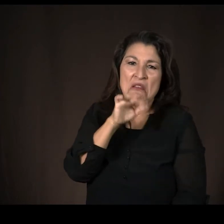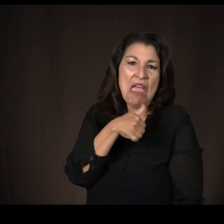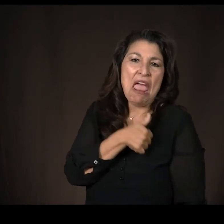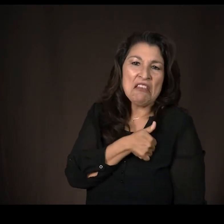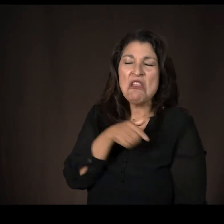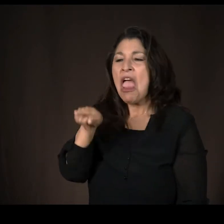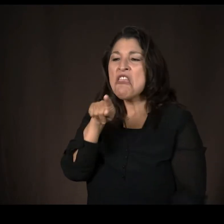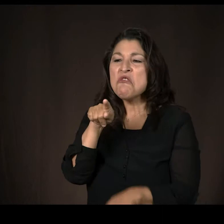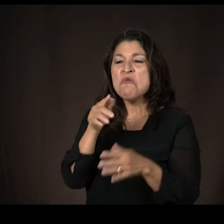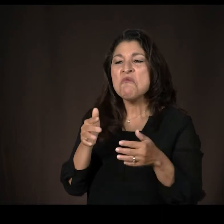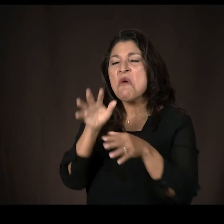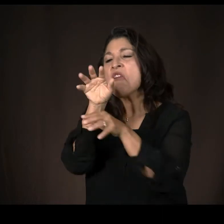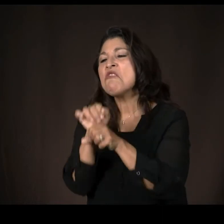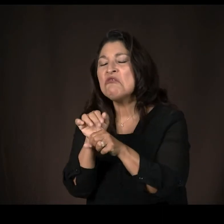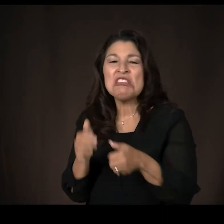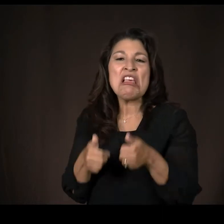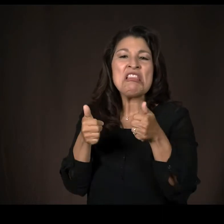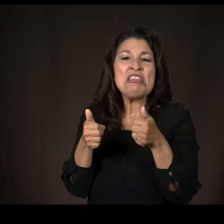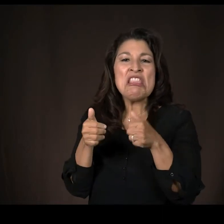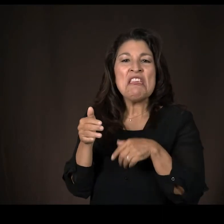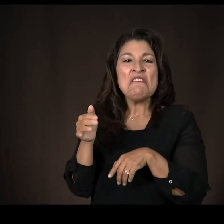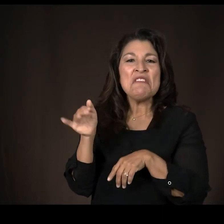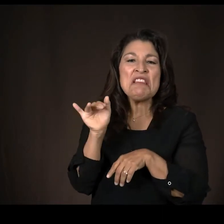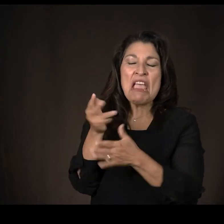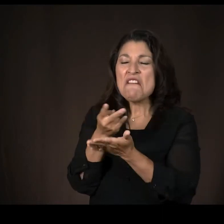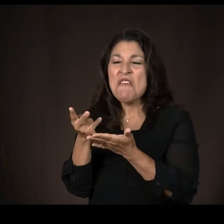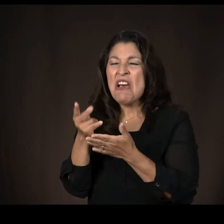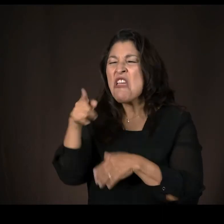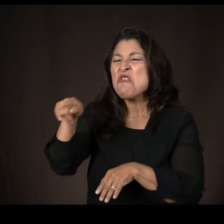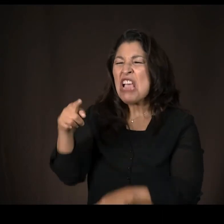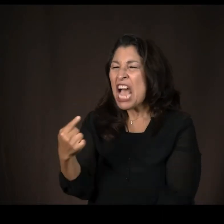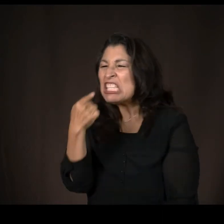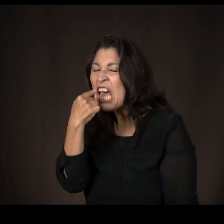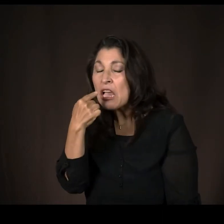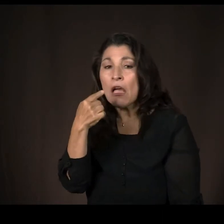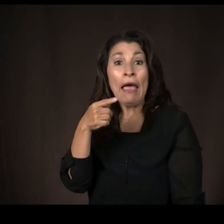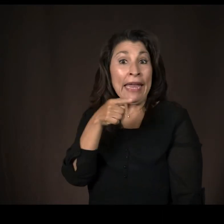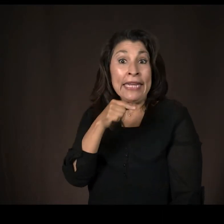a failure. You guys suck. No, he doesn't put the blame on them.